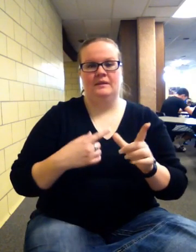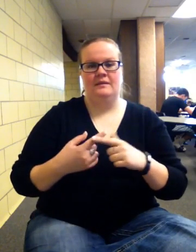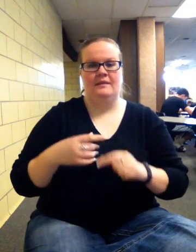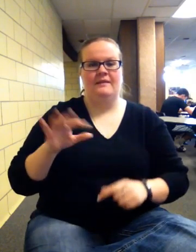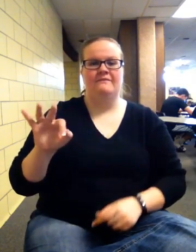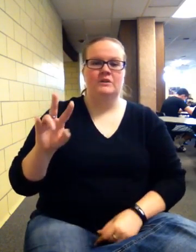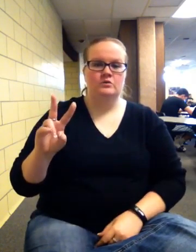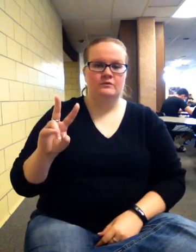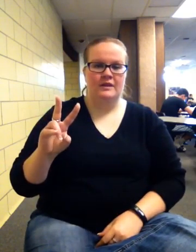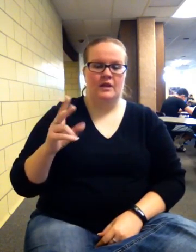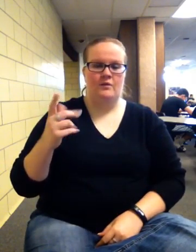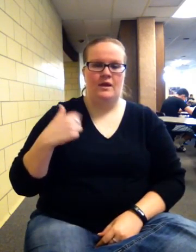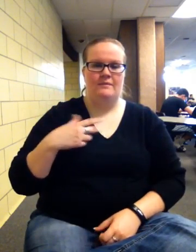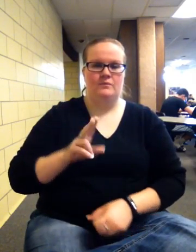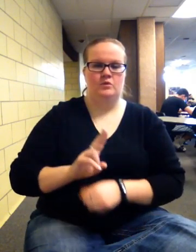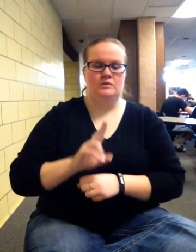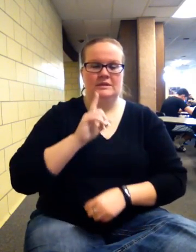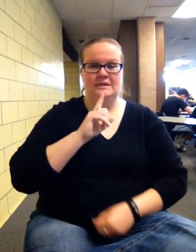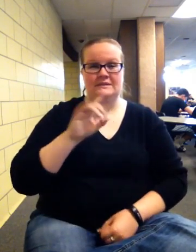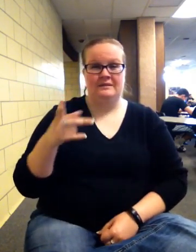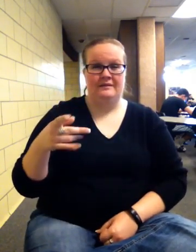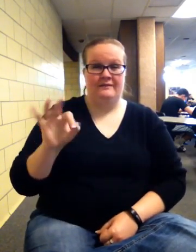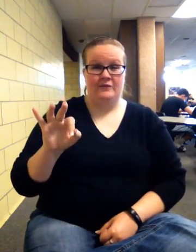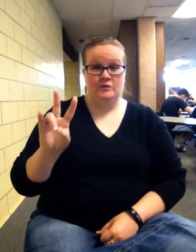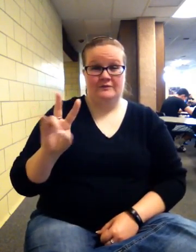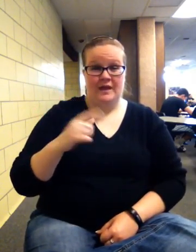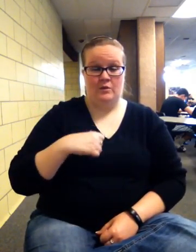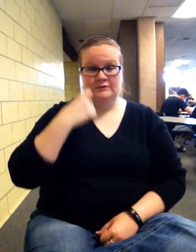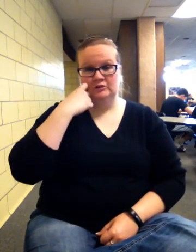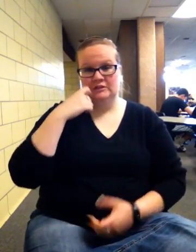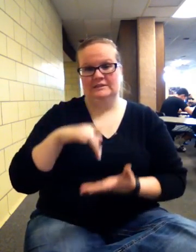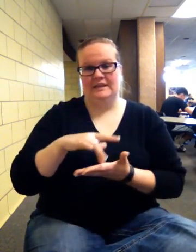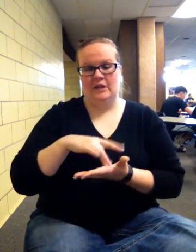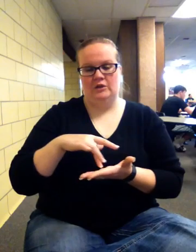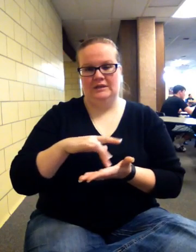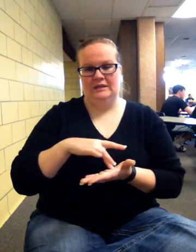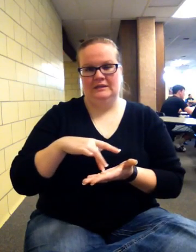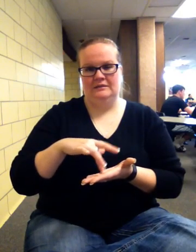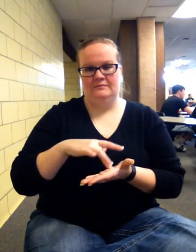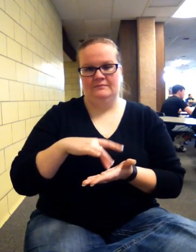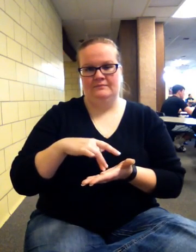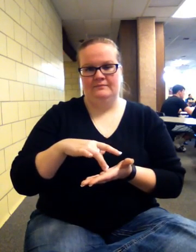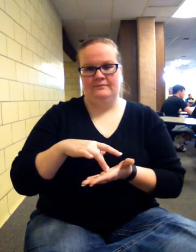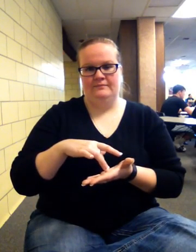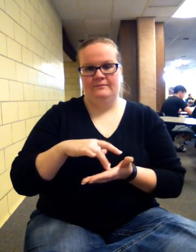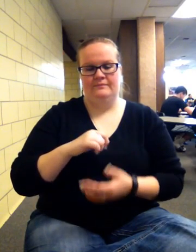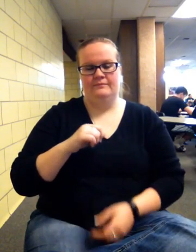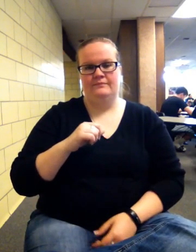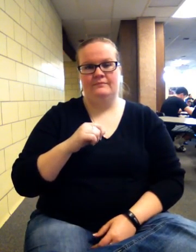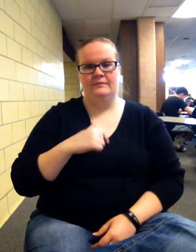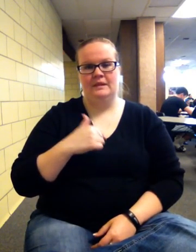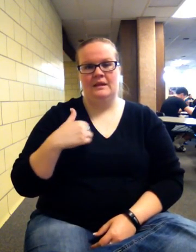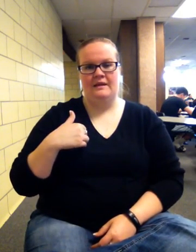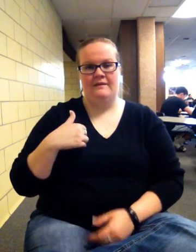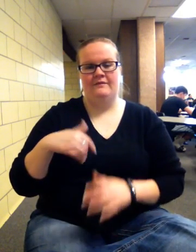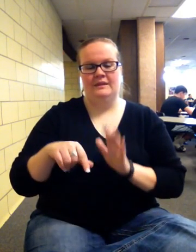value that I'm going to use is the future value that I calculated in step number one. So I'm going to have the negative $52